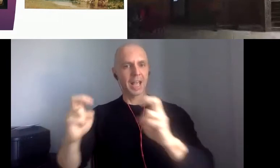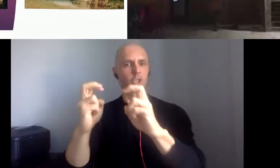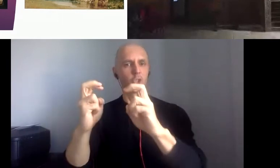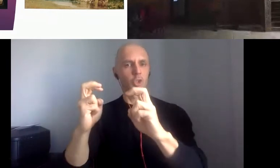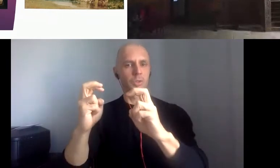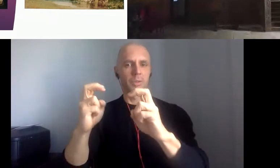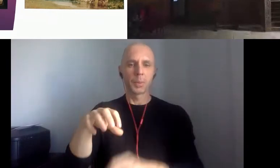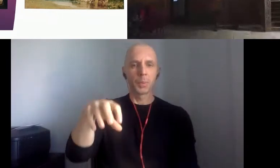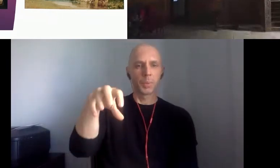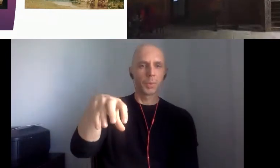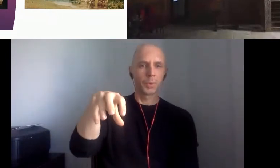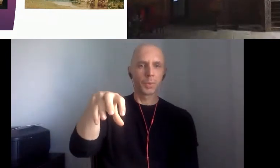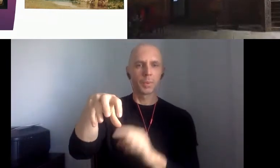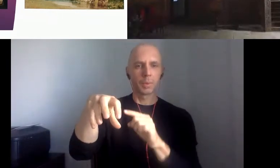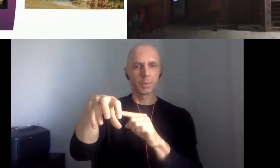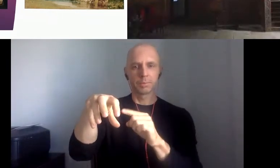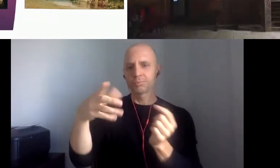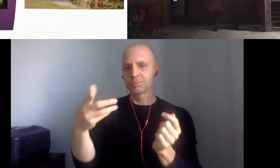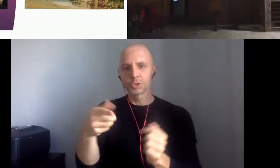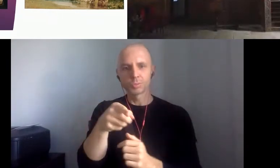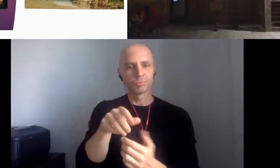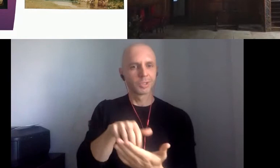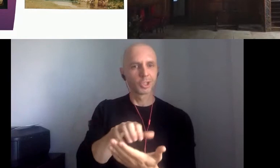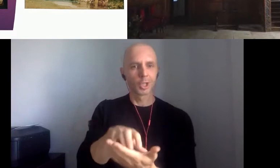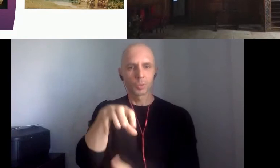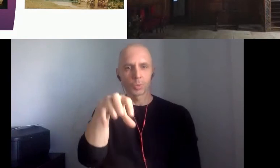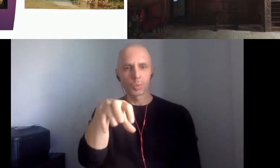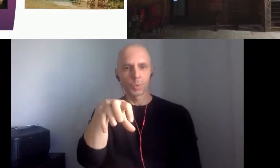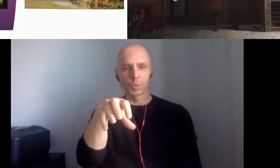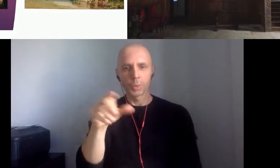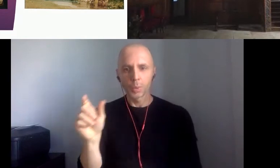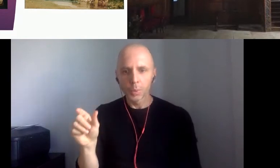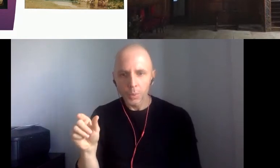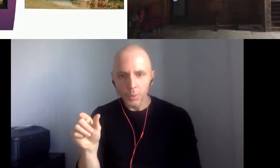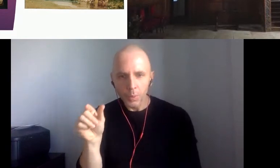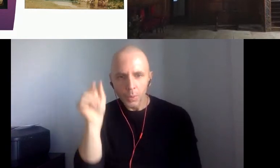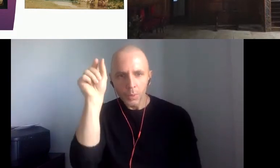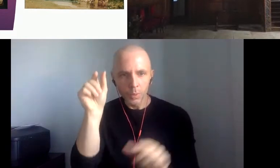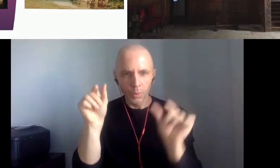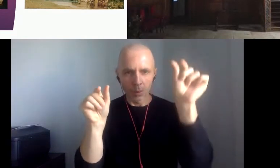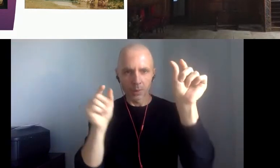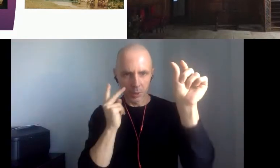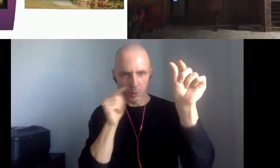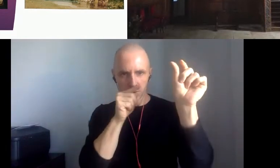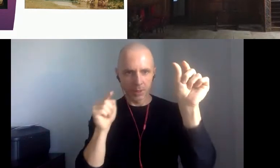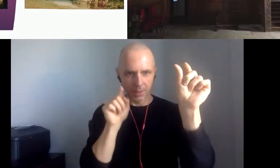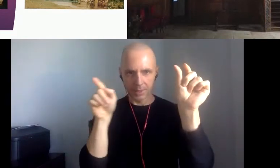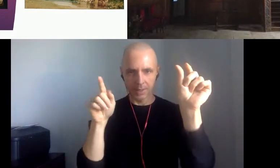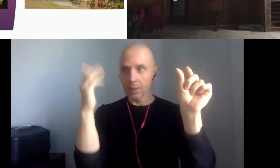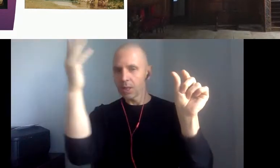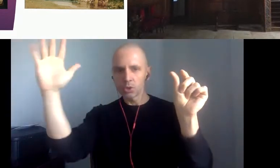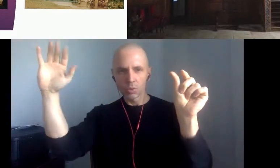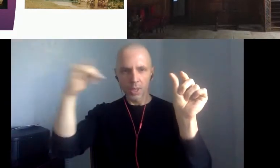middle, not very obvious, just a couple of the turrets on the top stick up into the sky above the tree line.